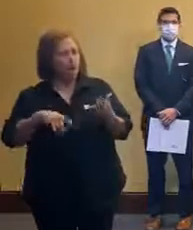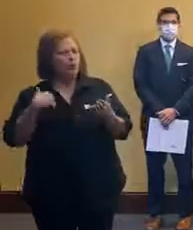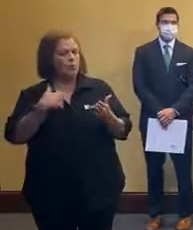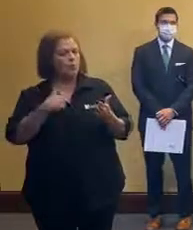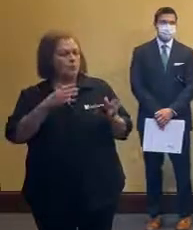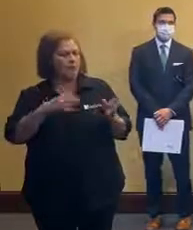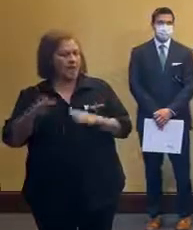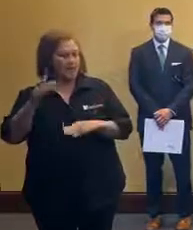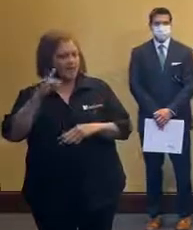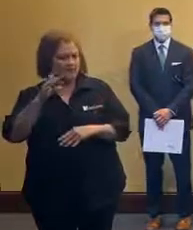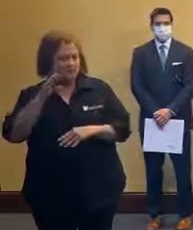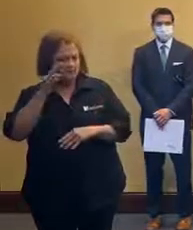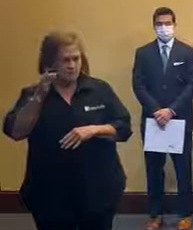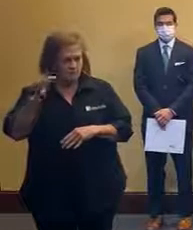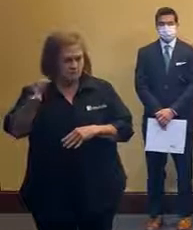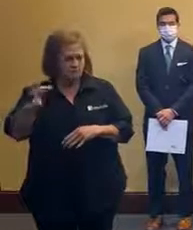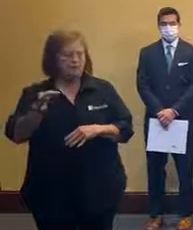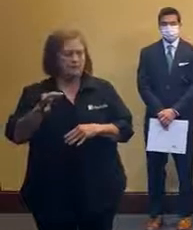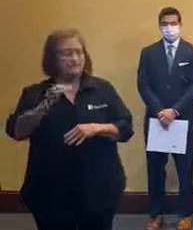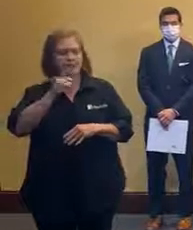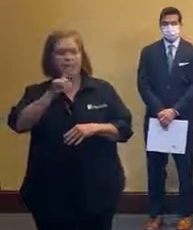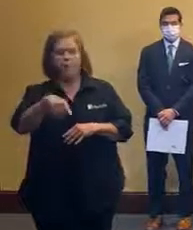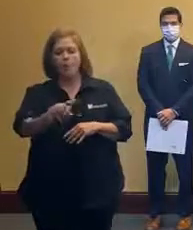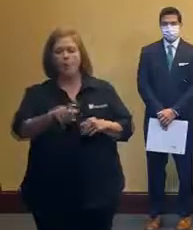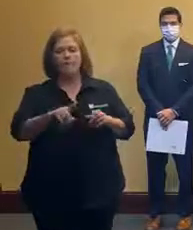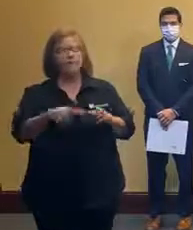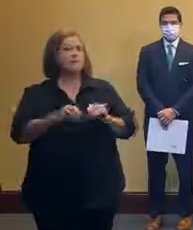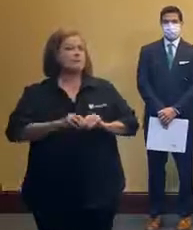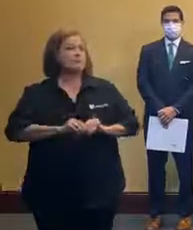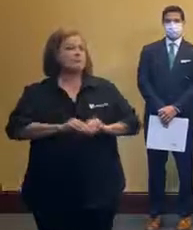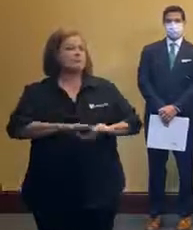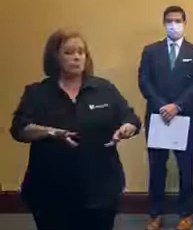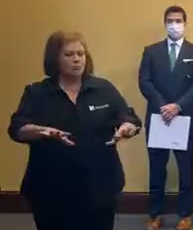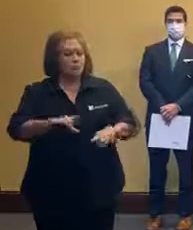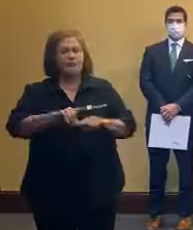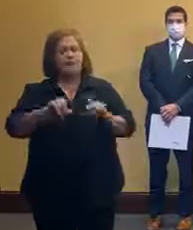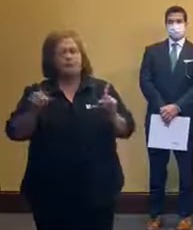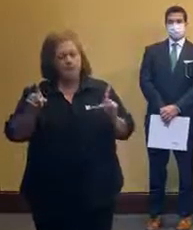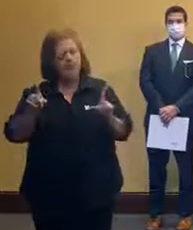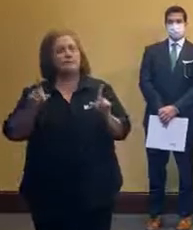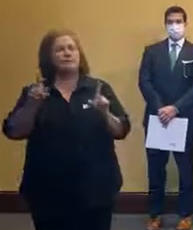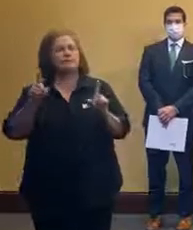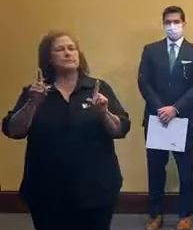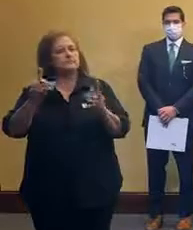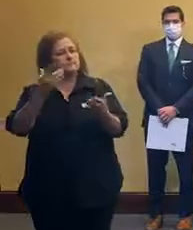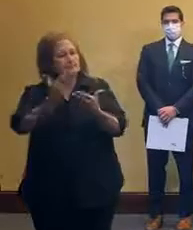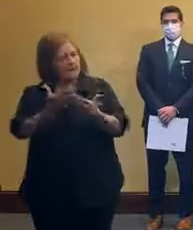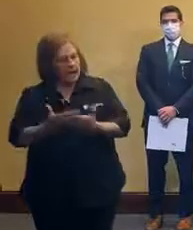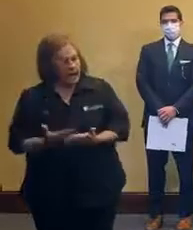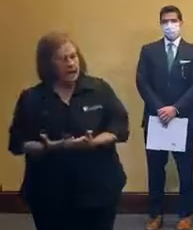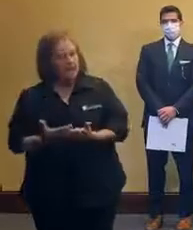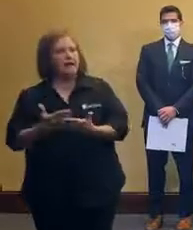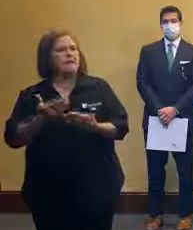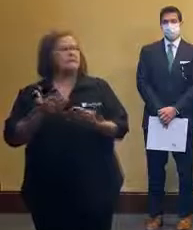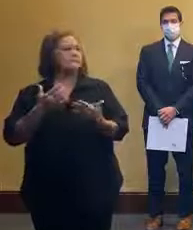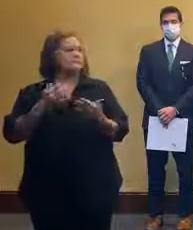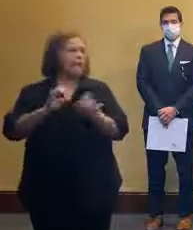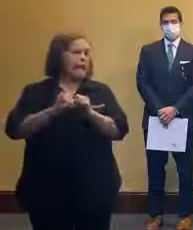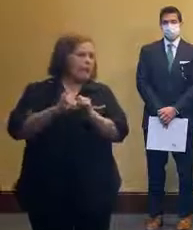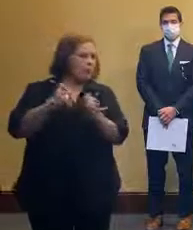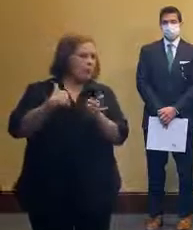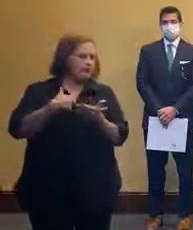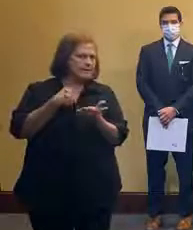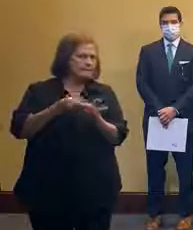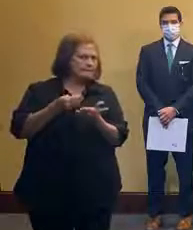to the community spread of the virus, but also looking at the data to drive us financially with making decisions